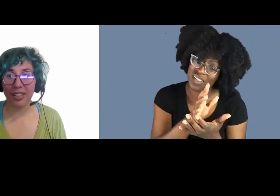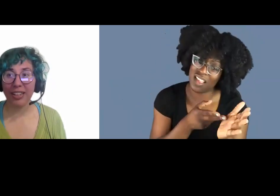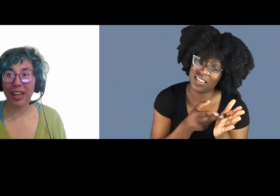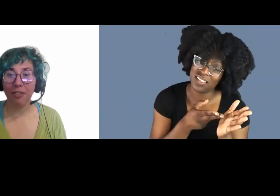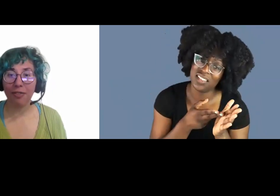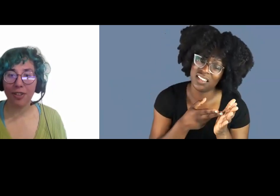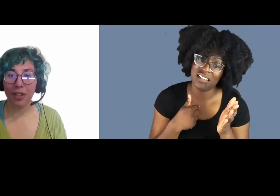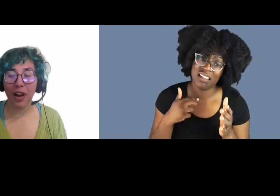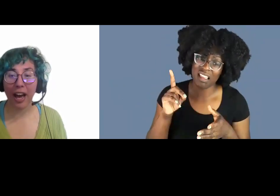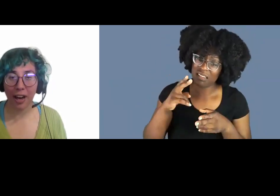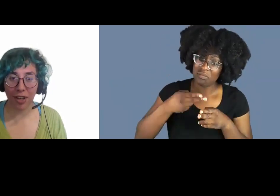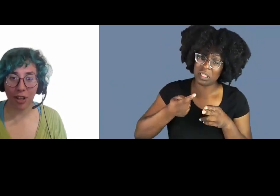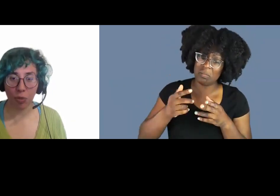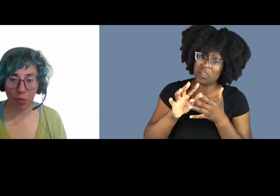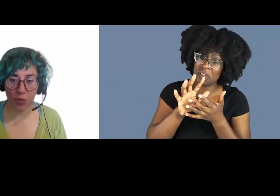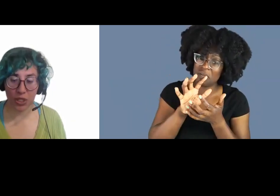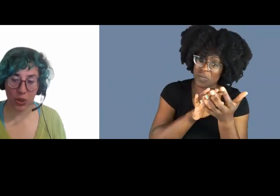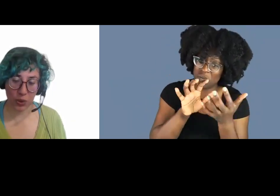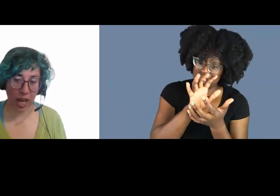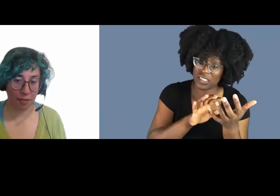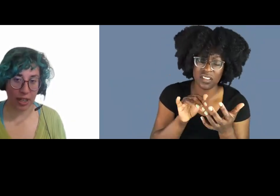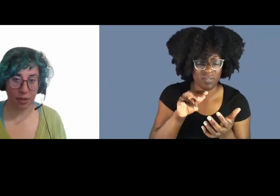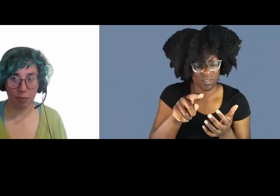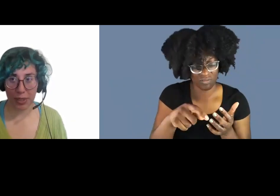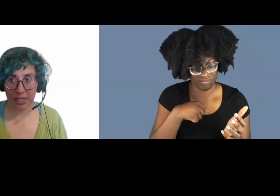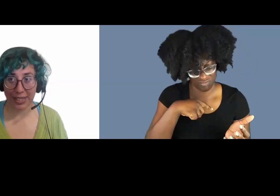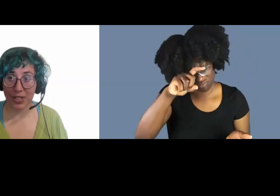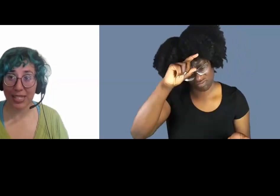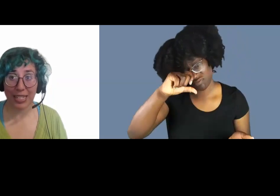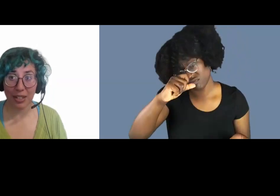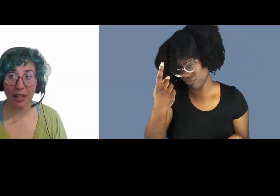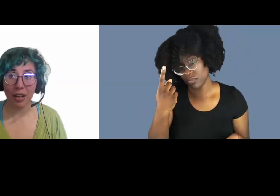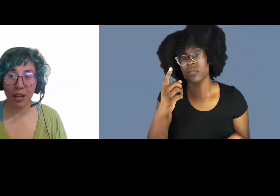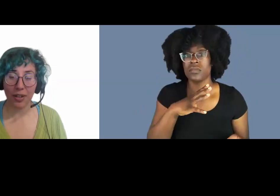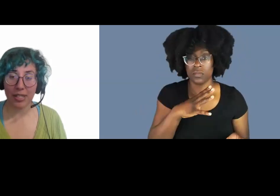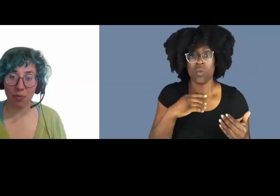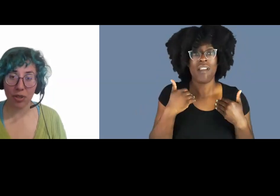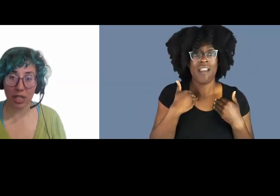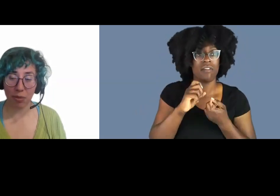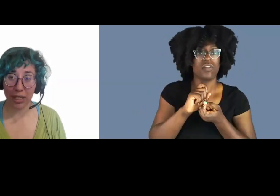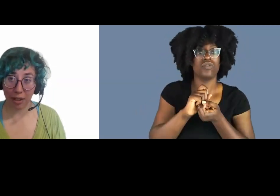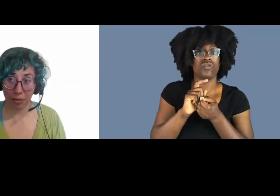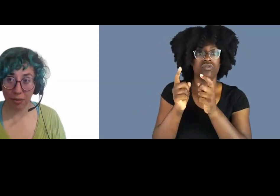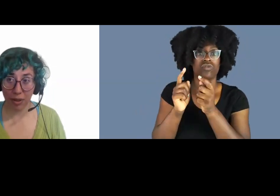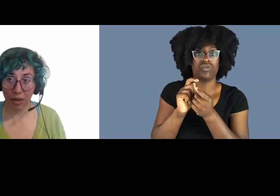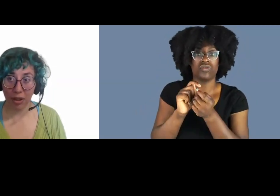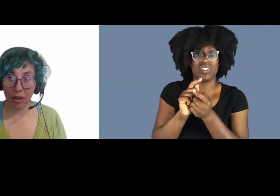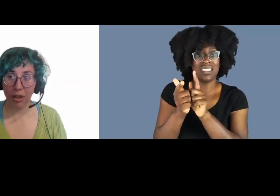mentioned. If you have any problems, we do have basically a translation of a simple table